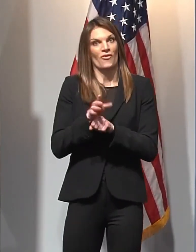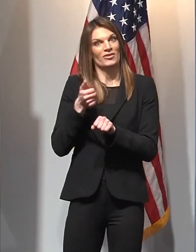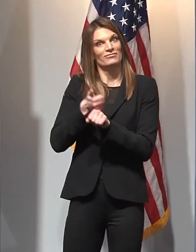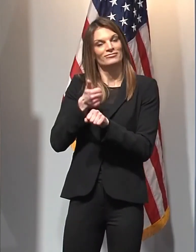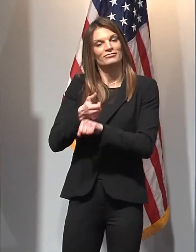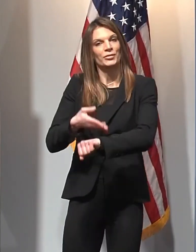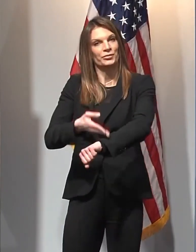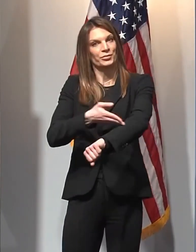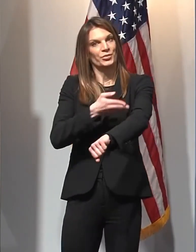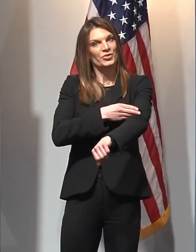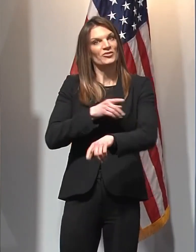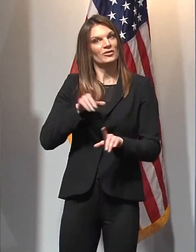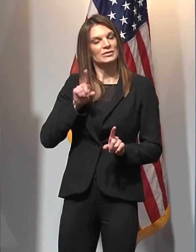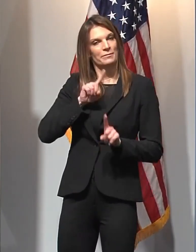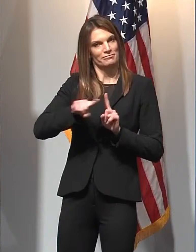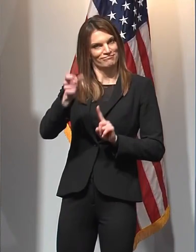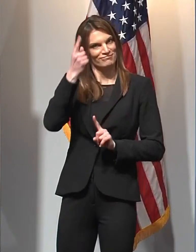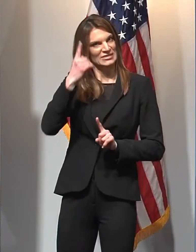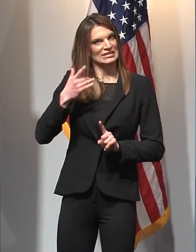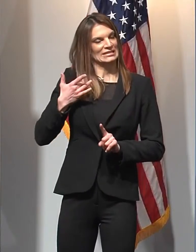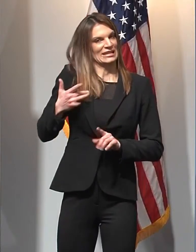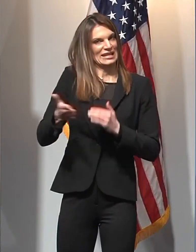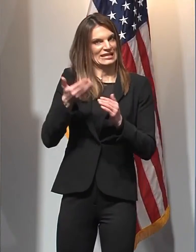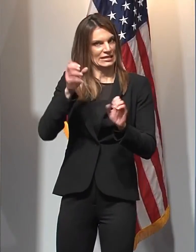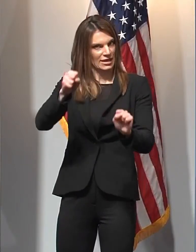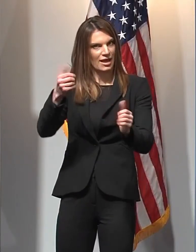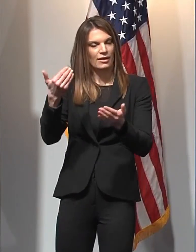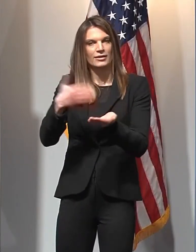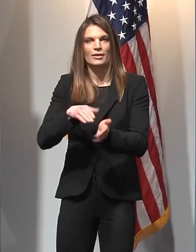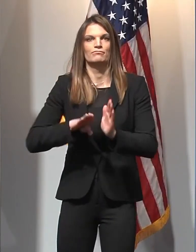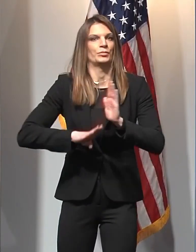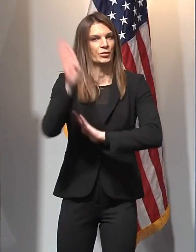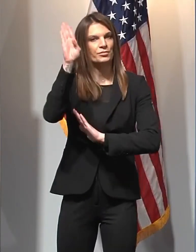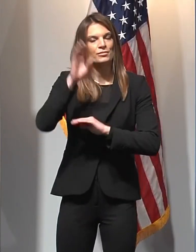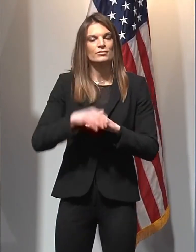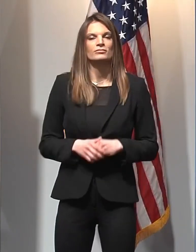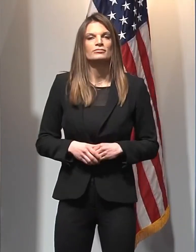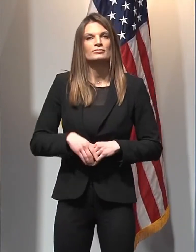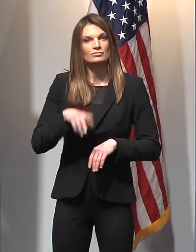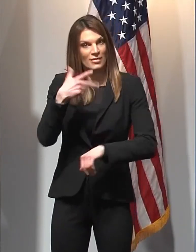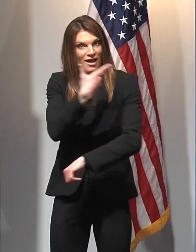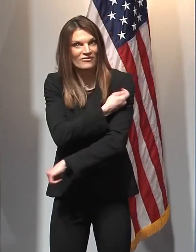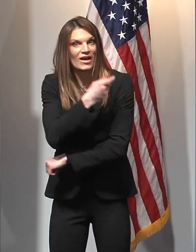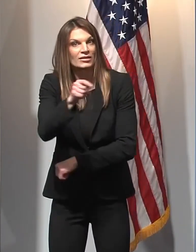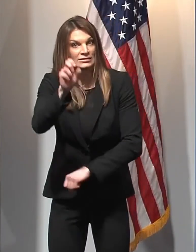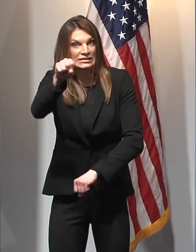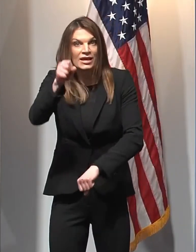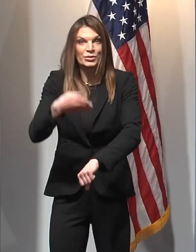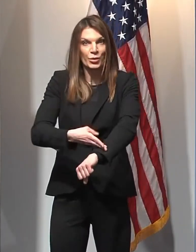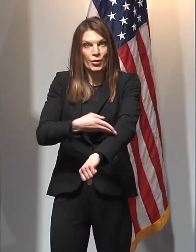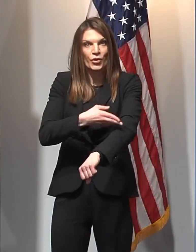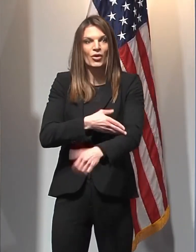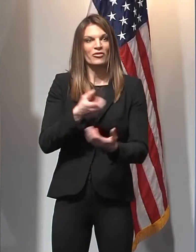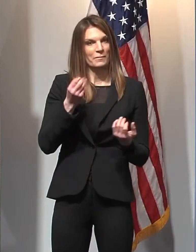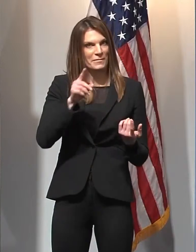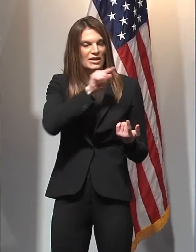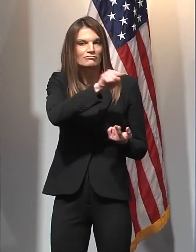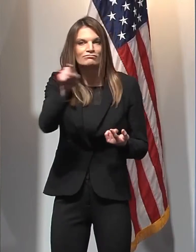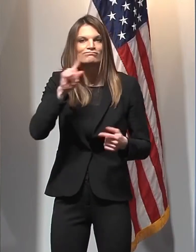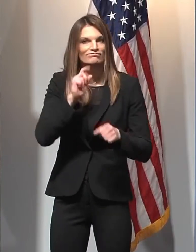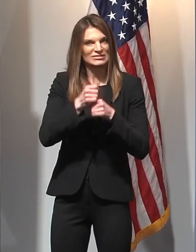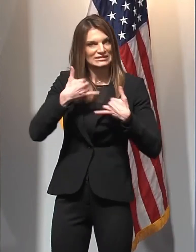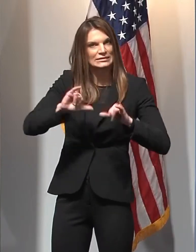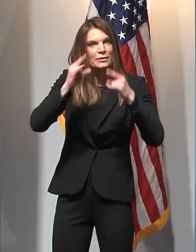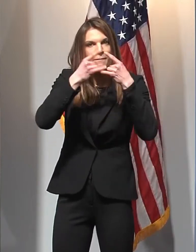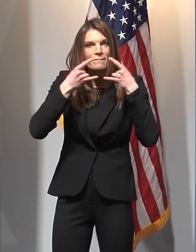fragile. And while we're making great progress with our vaccination efforts, and many people are doing the right thing by wearing